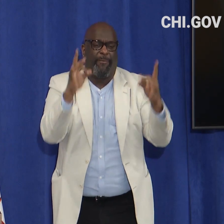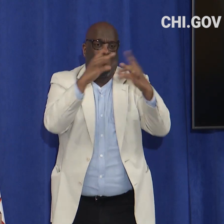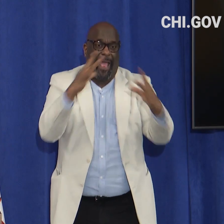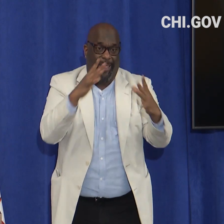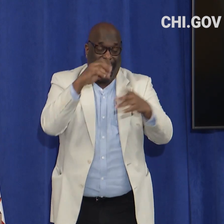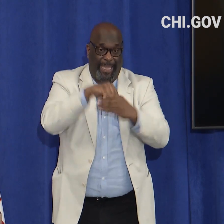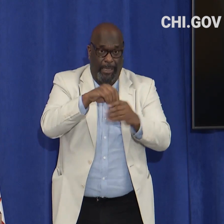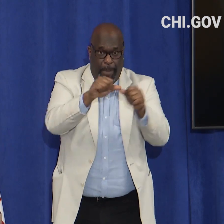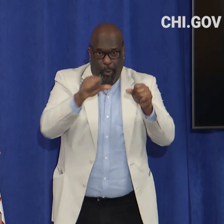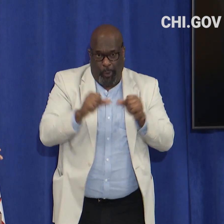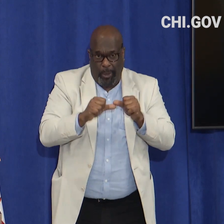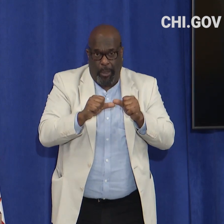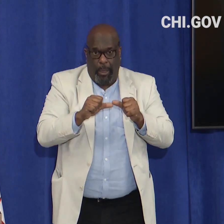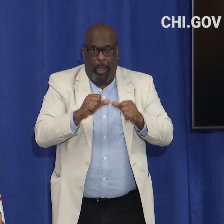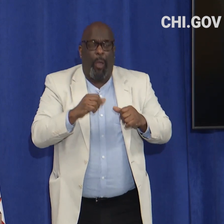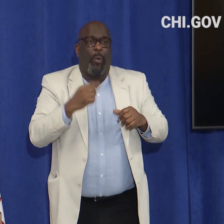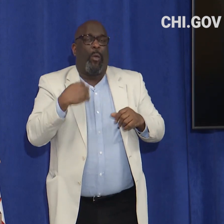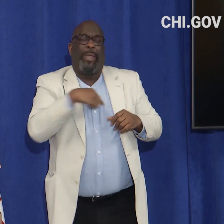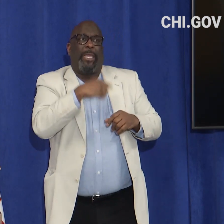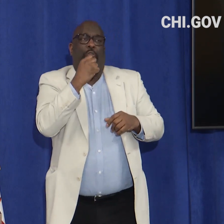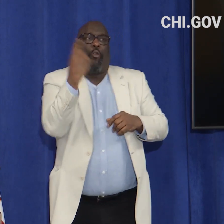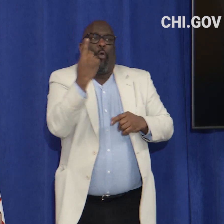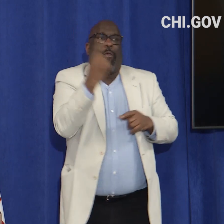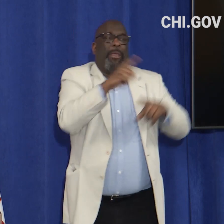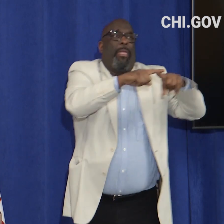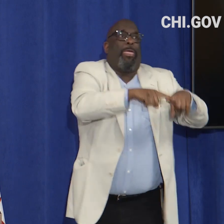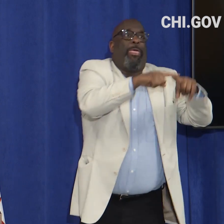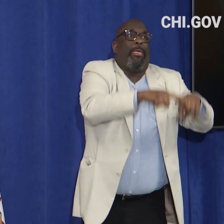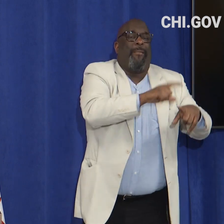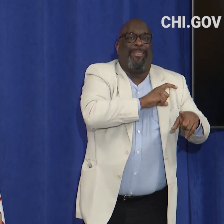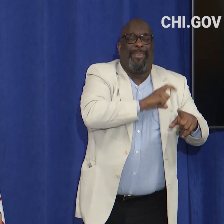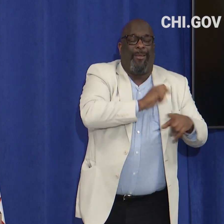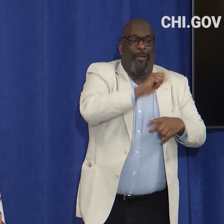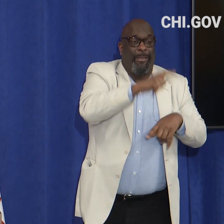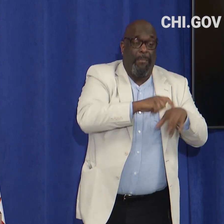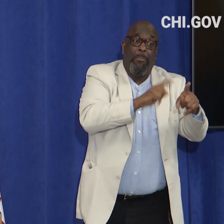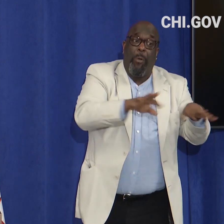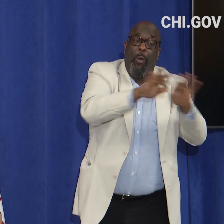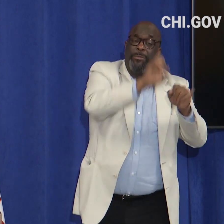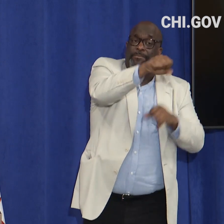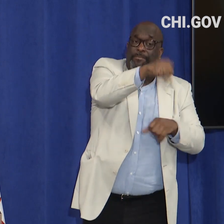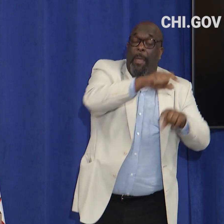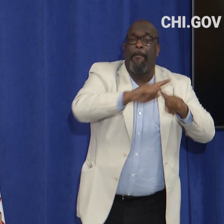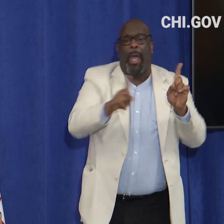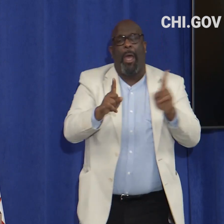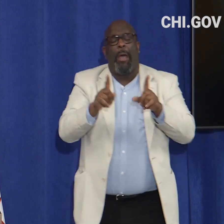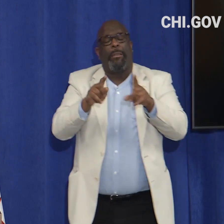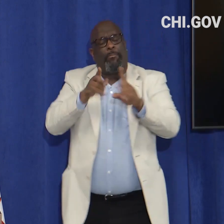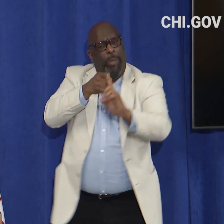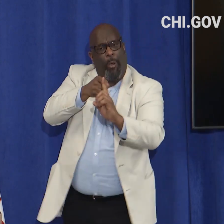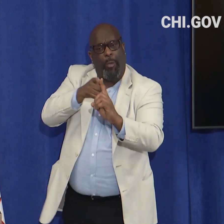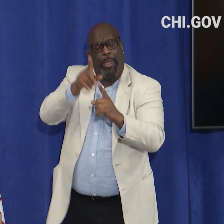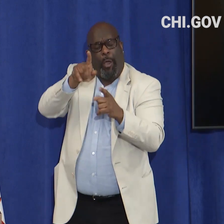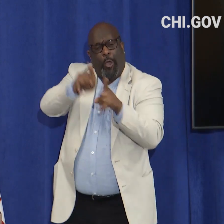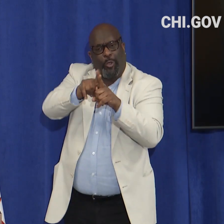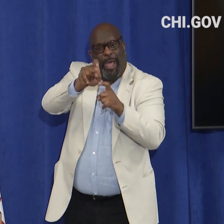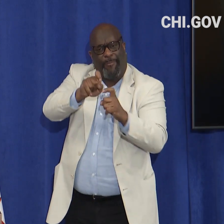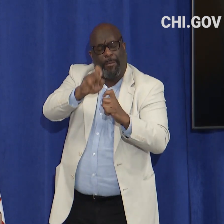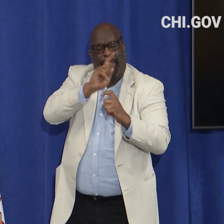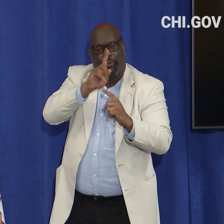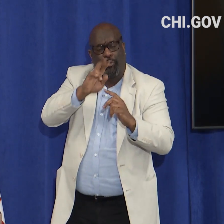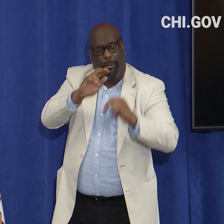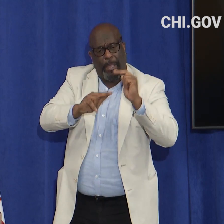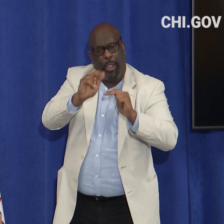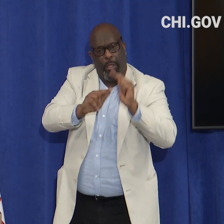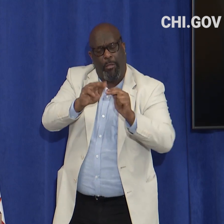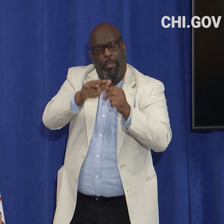lead and only have law enforcement. That's an important part, but it's also about building an ecosystem